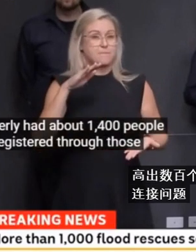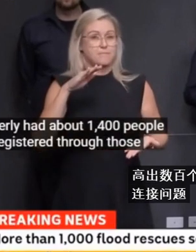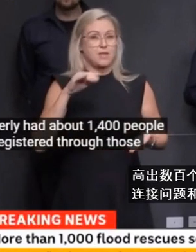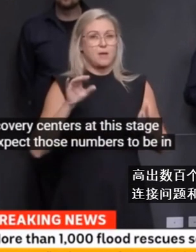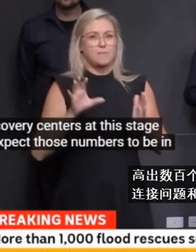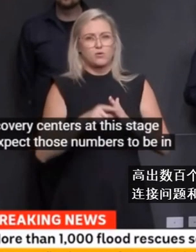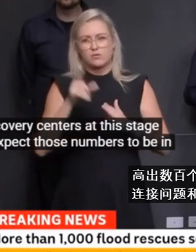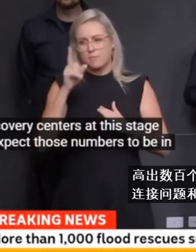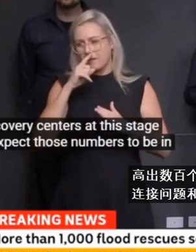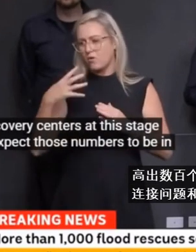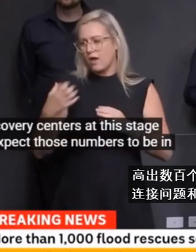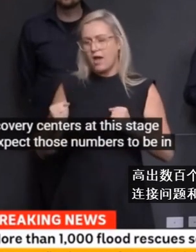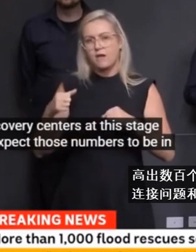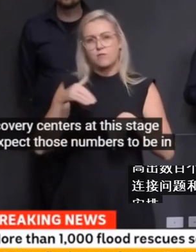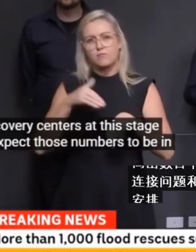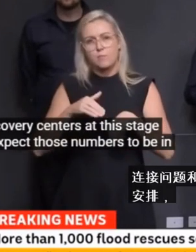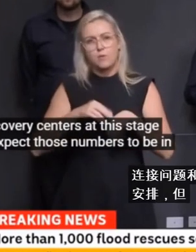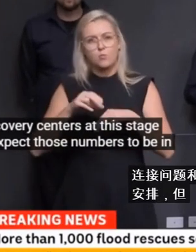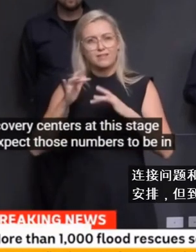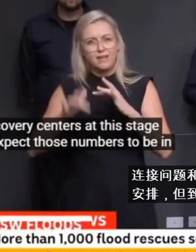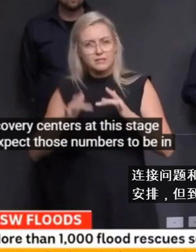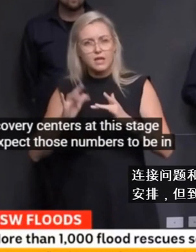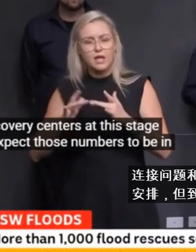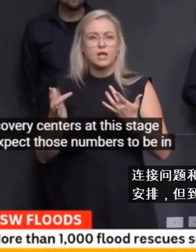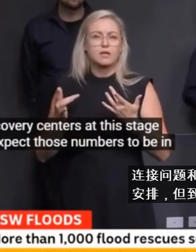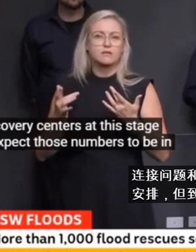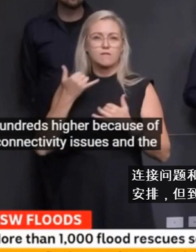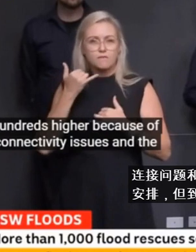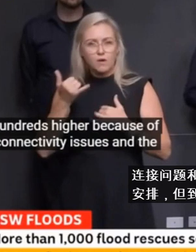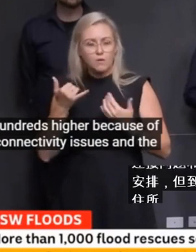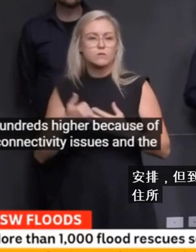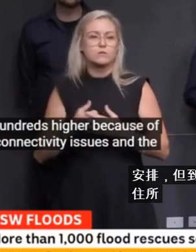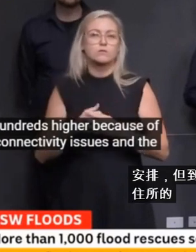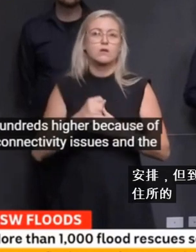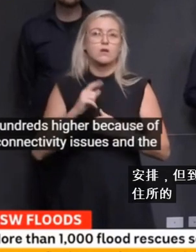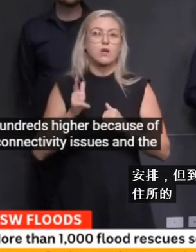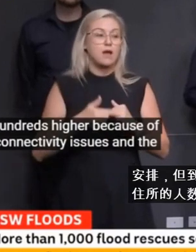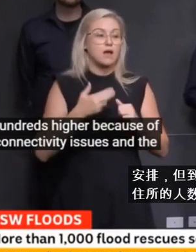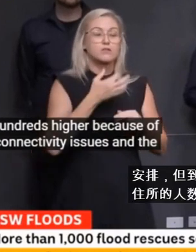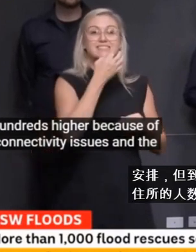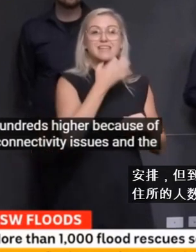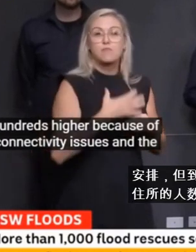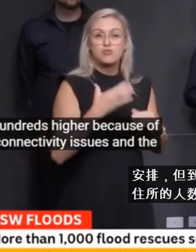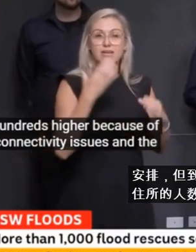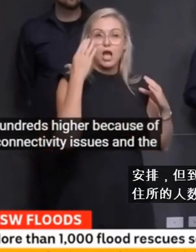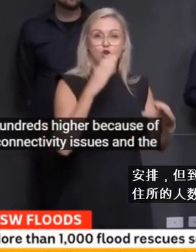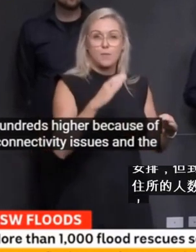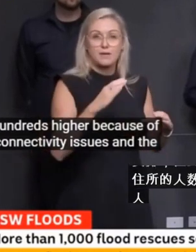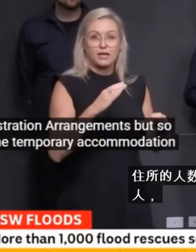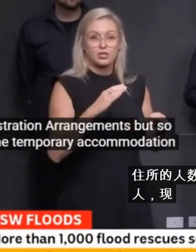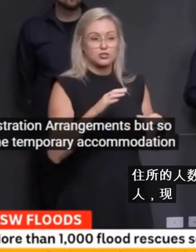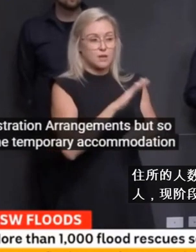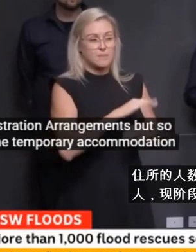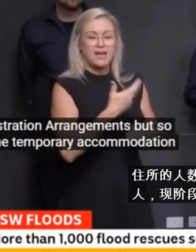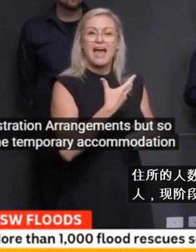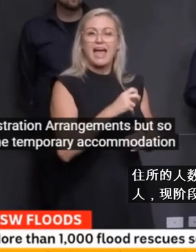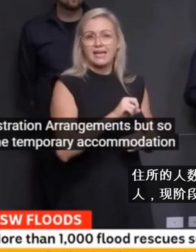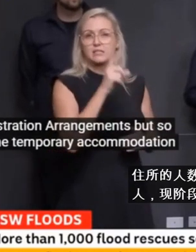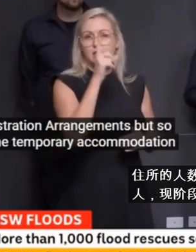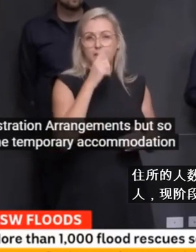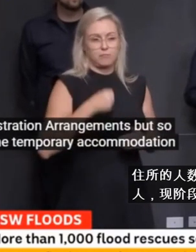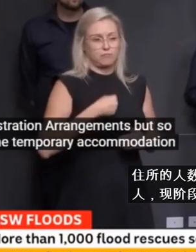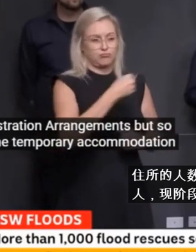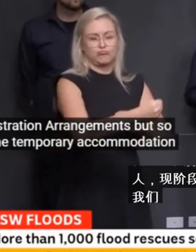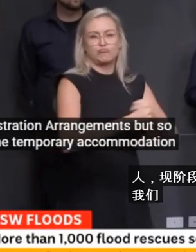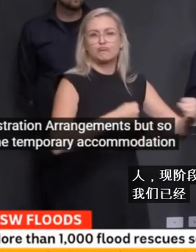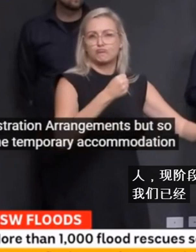connectivity issues and the registration arrangements. But so far, the temporary accommodation has been to less than 100 people, 80-odd people at